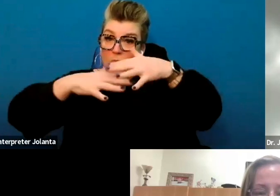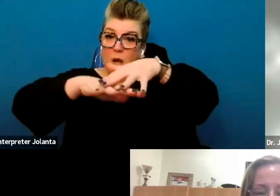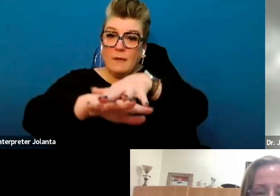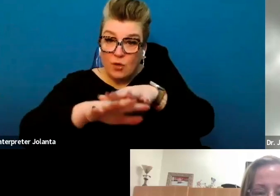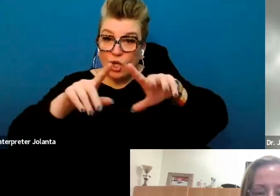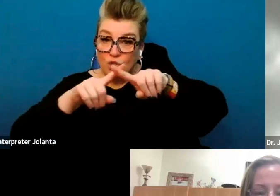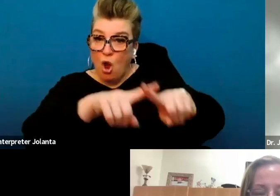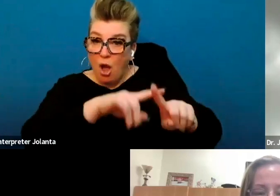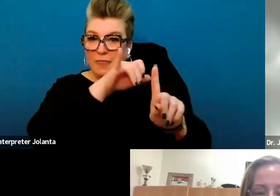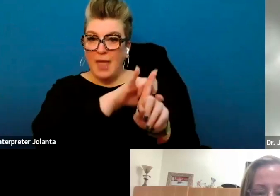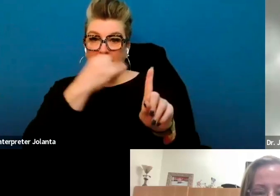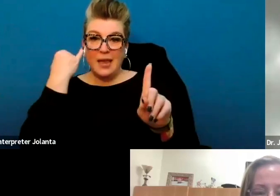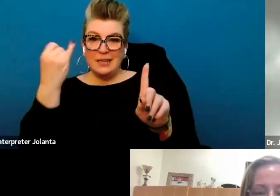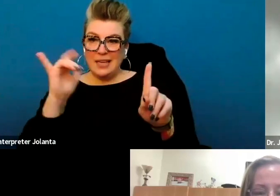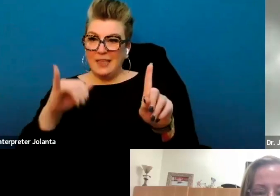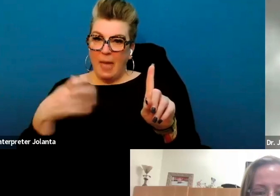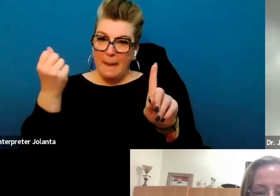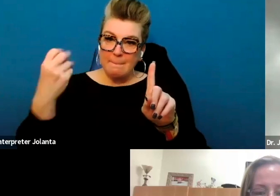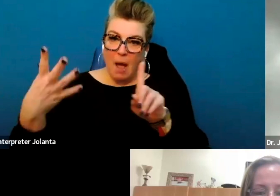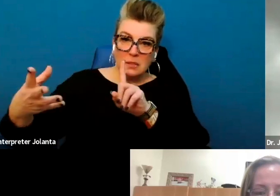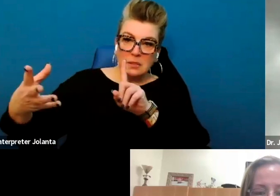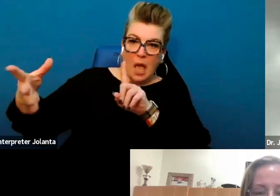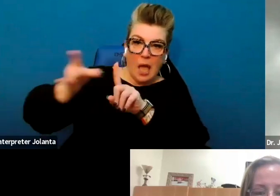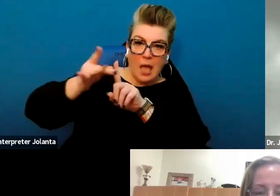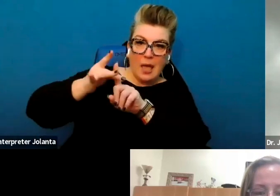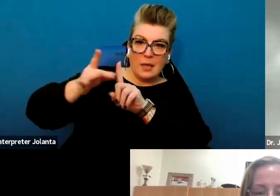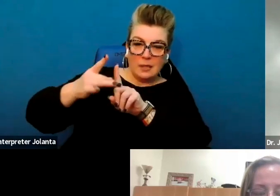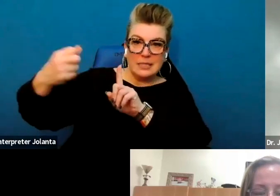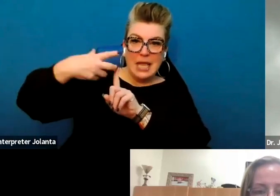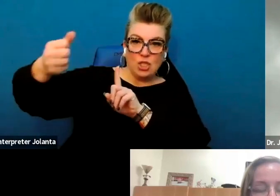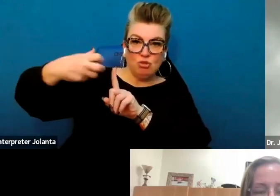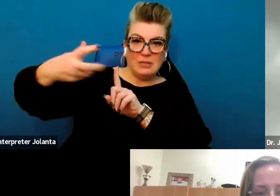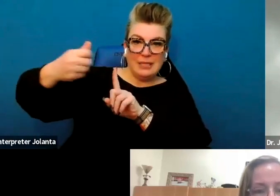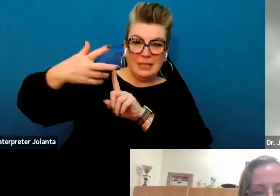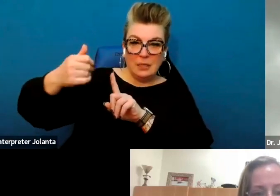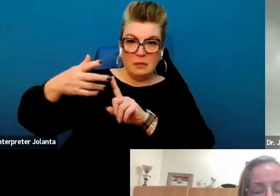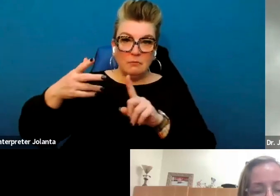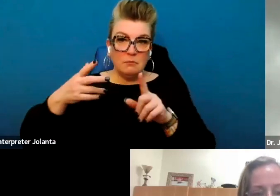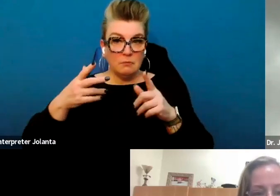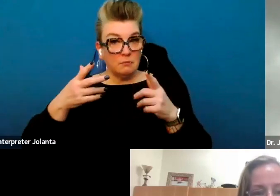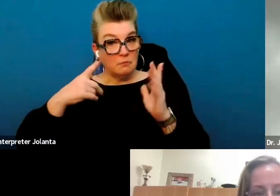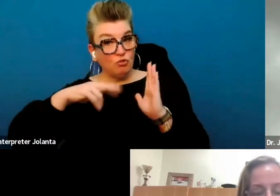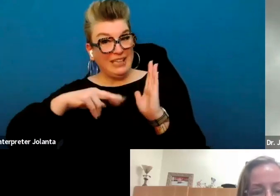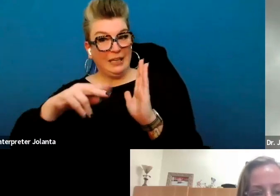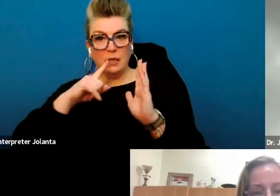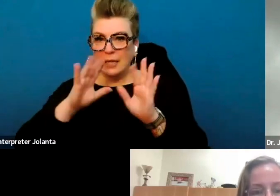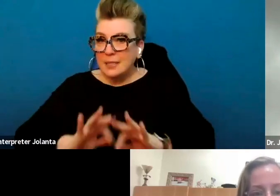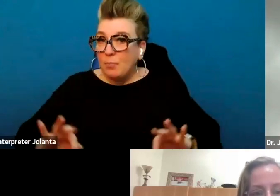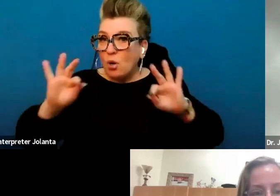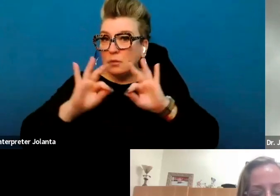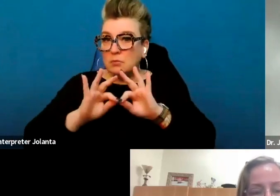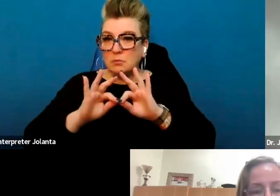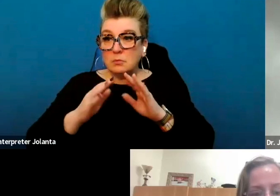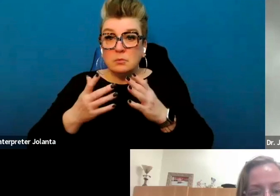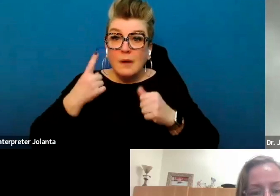idea that yeah, multi-sensory instruction and reading is really important, at least in